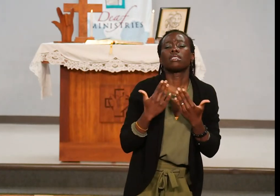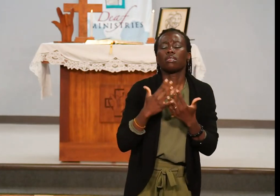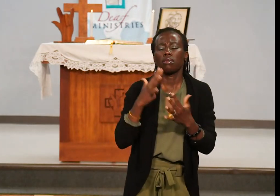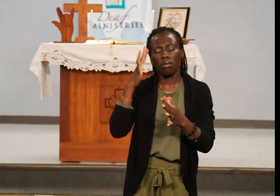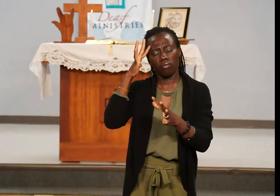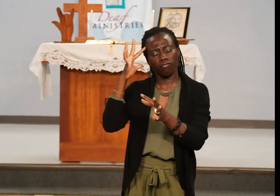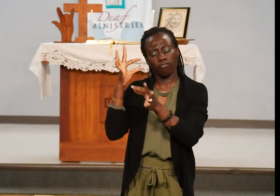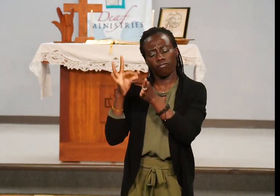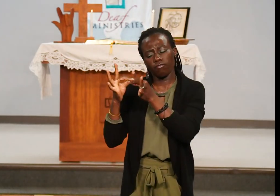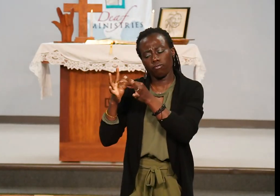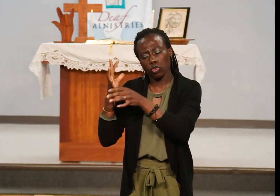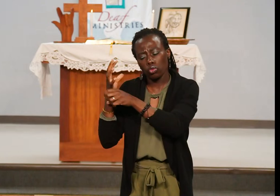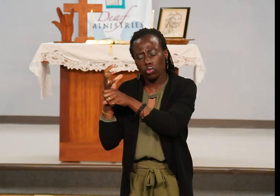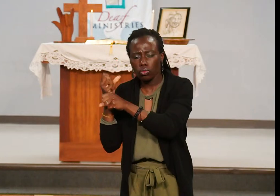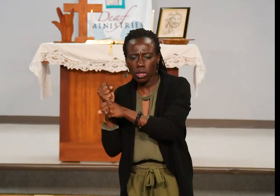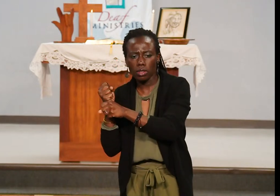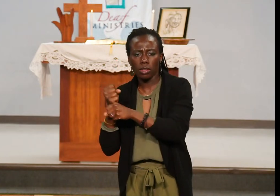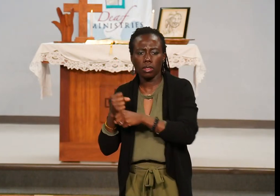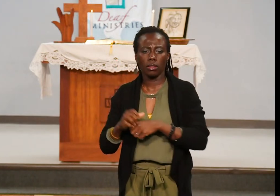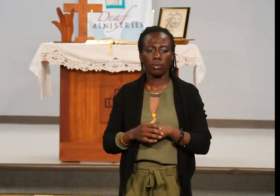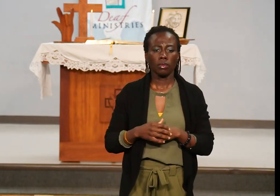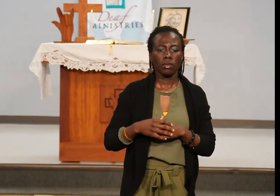Often we want a faith that is easy,